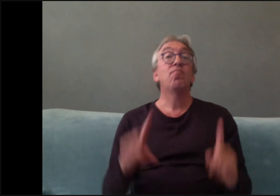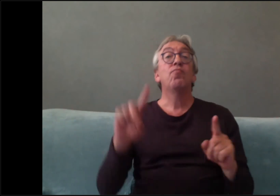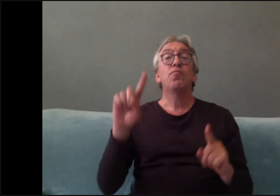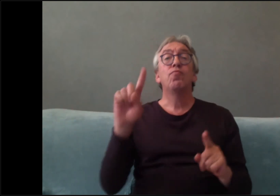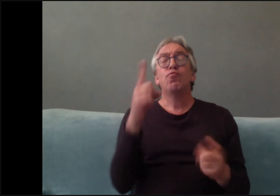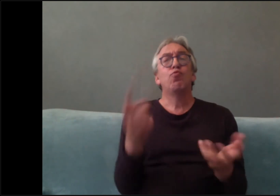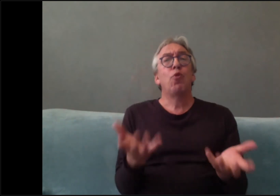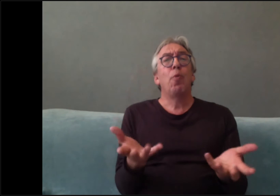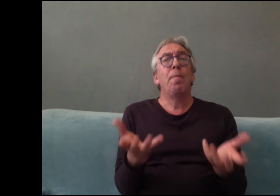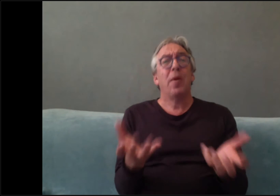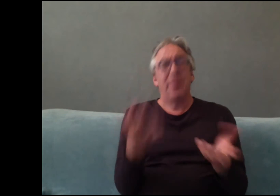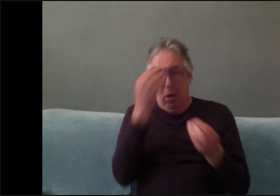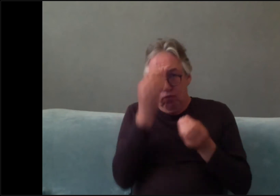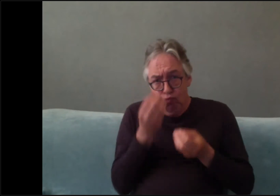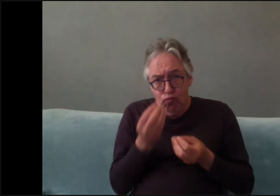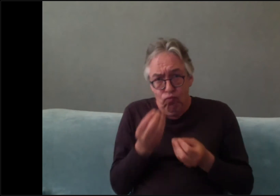rules on how this webinar will work.